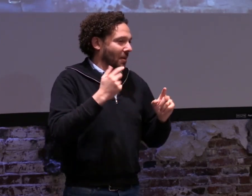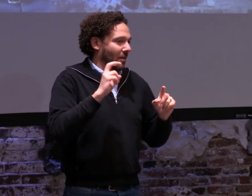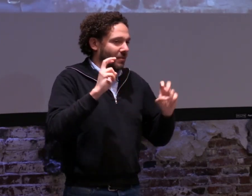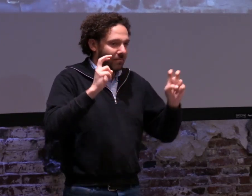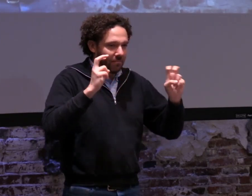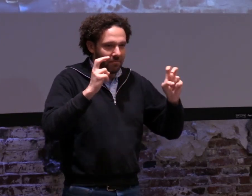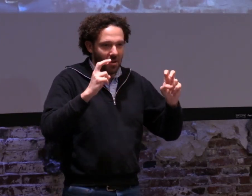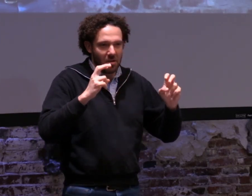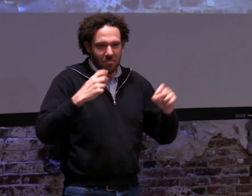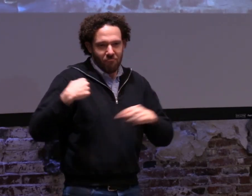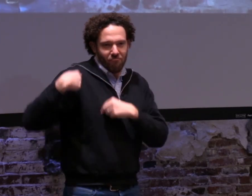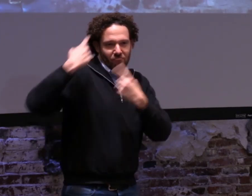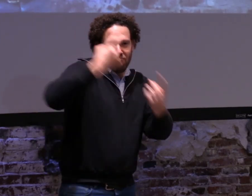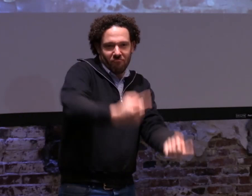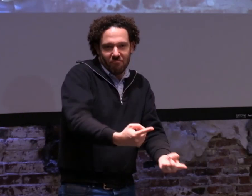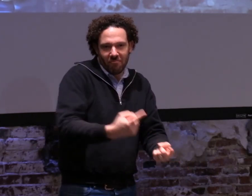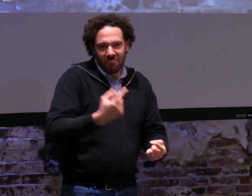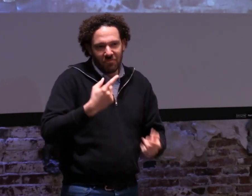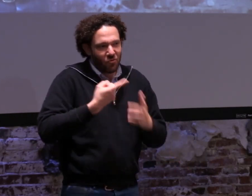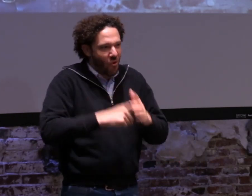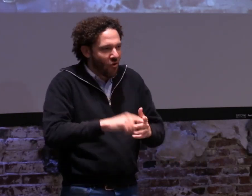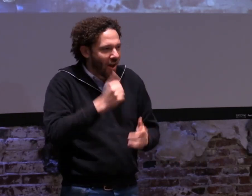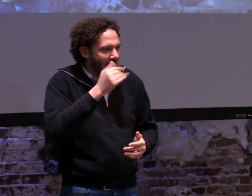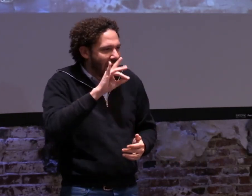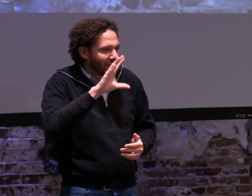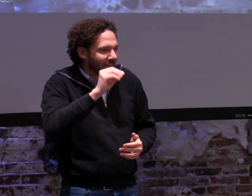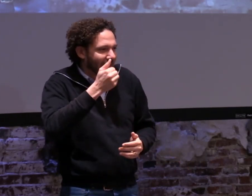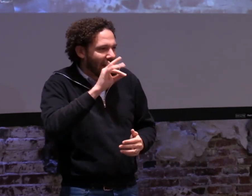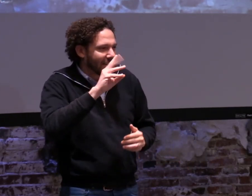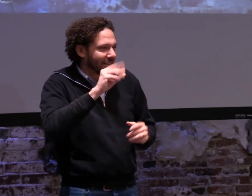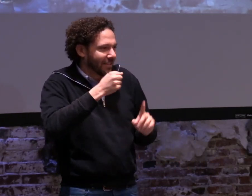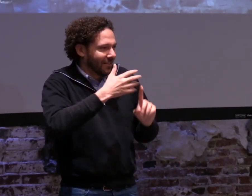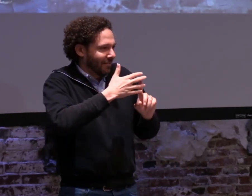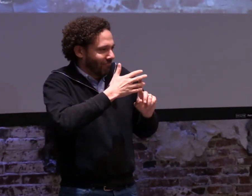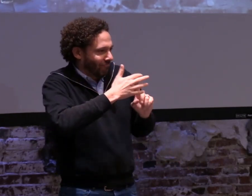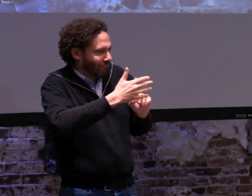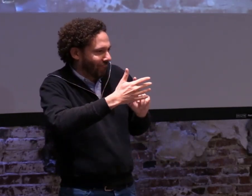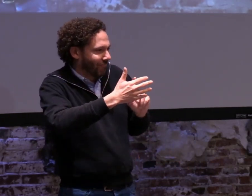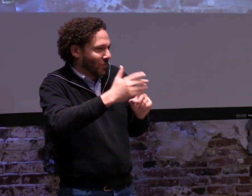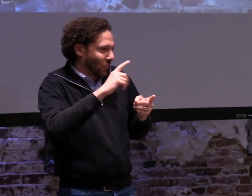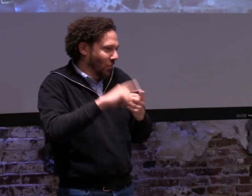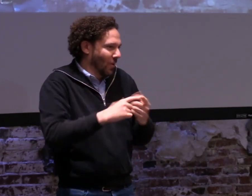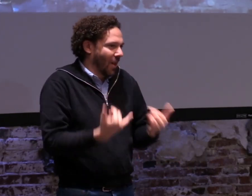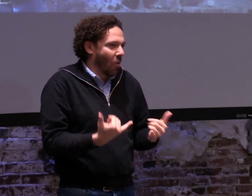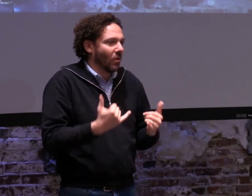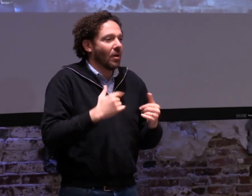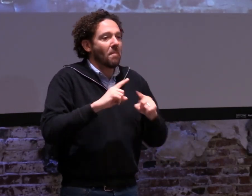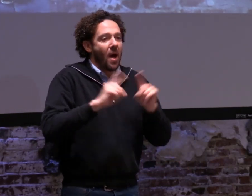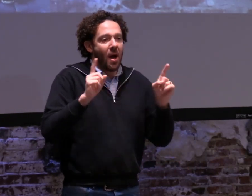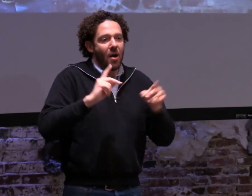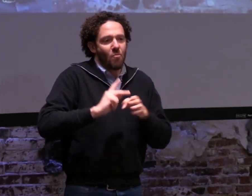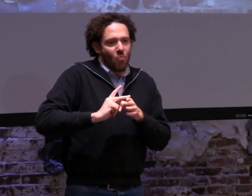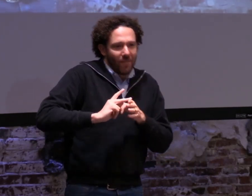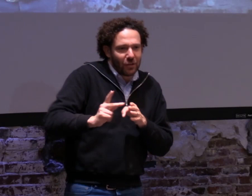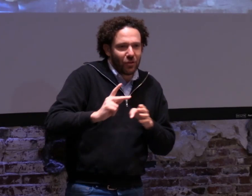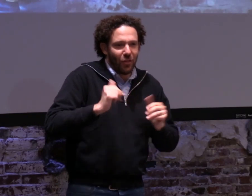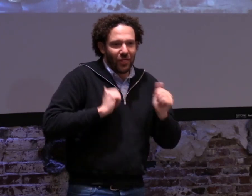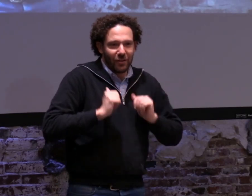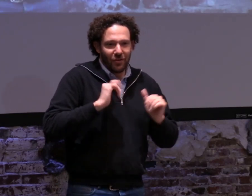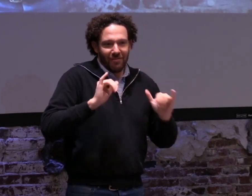ASL theater in itself historically has started back in the 1950s, 1960s to the present. But